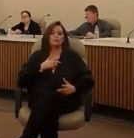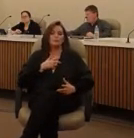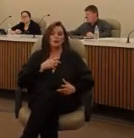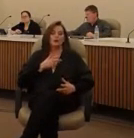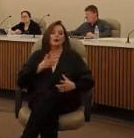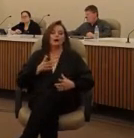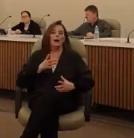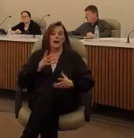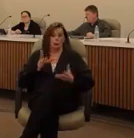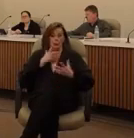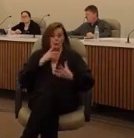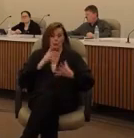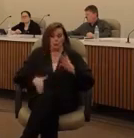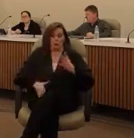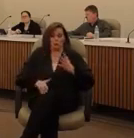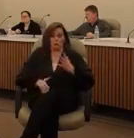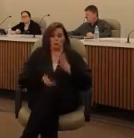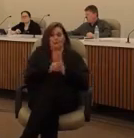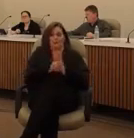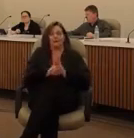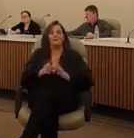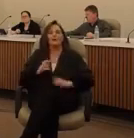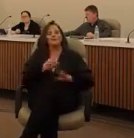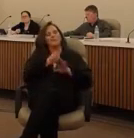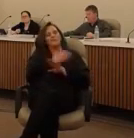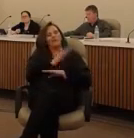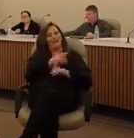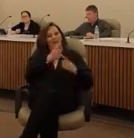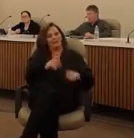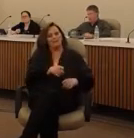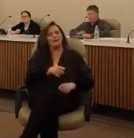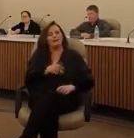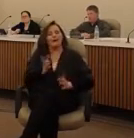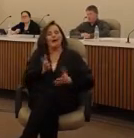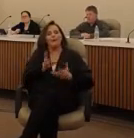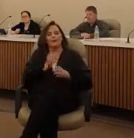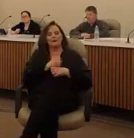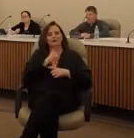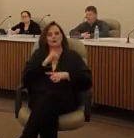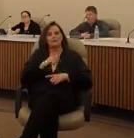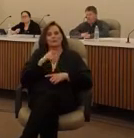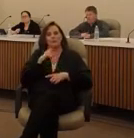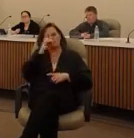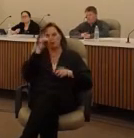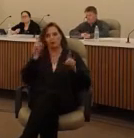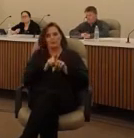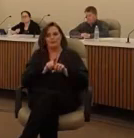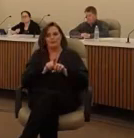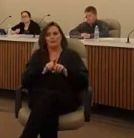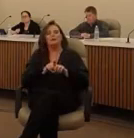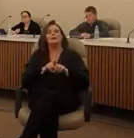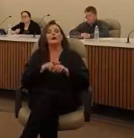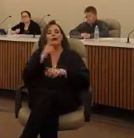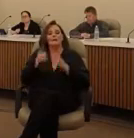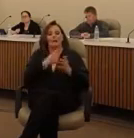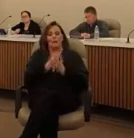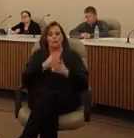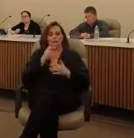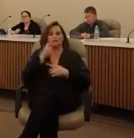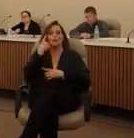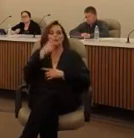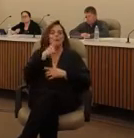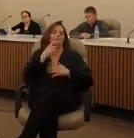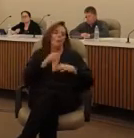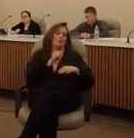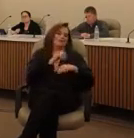have you move them as an amendment. But before that, I want to make sure there's somewhat of a consensus on the hours for deliveries, hours